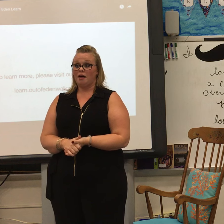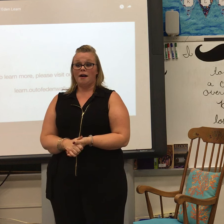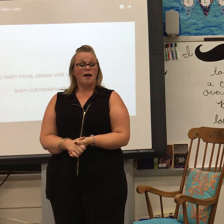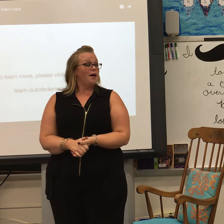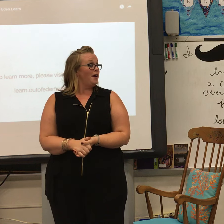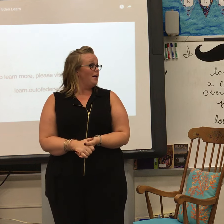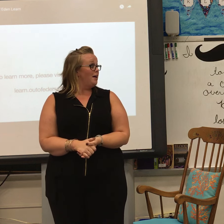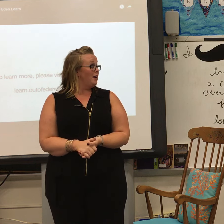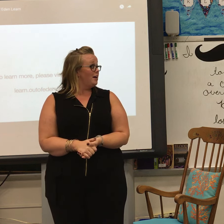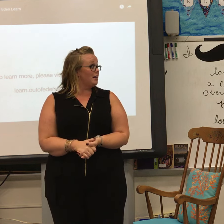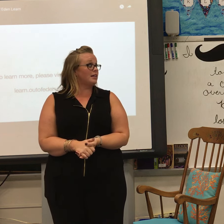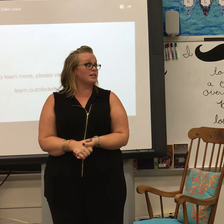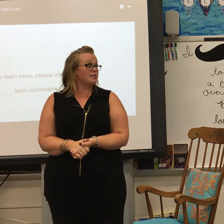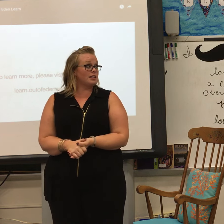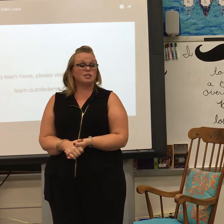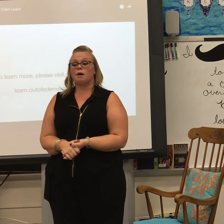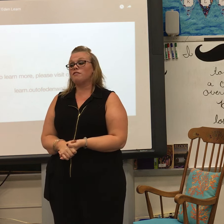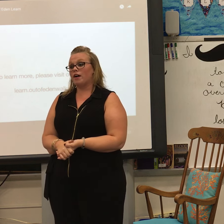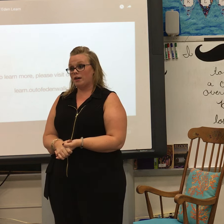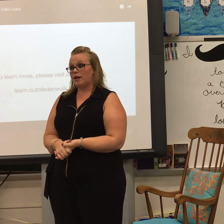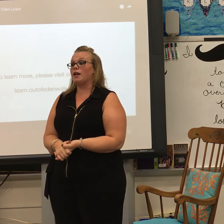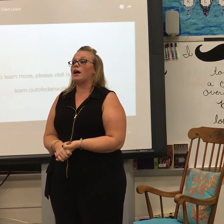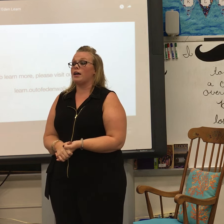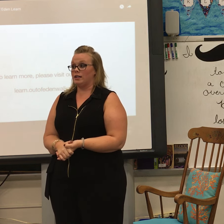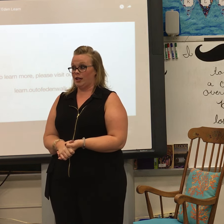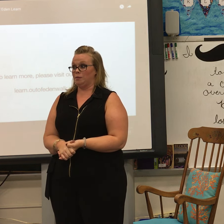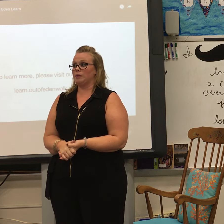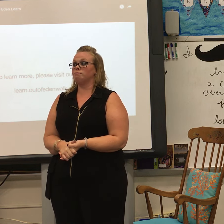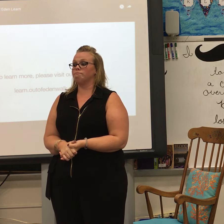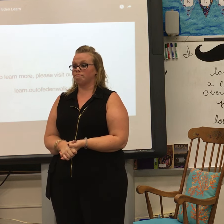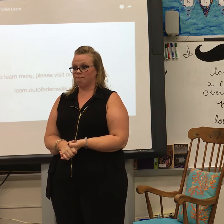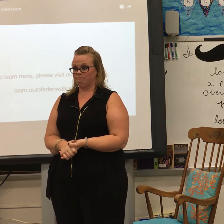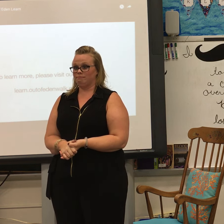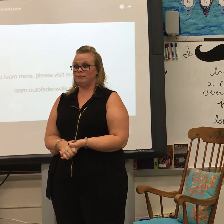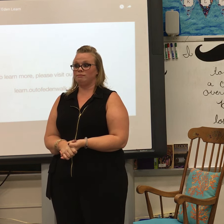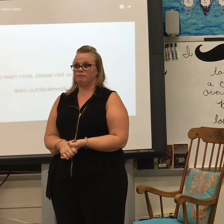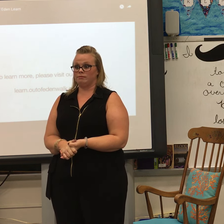So. It needs Wi-Fi connection. Yes, it needs Wi-Fi and a camera.